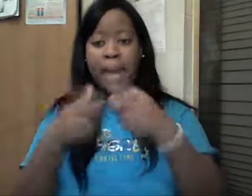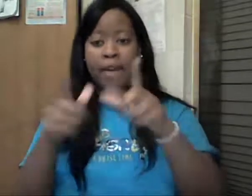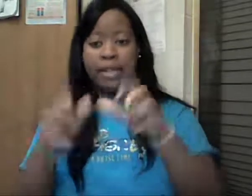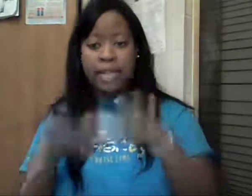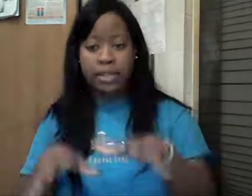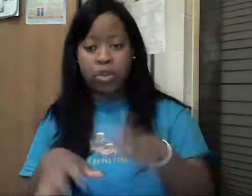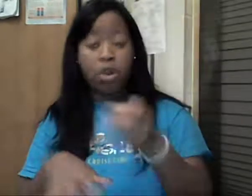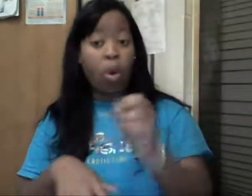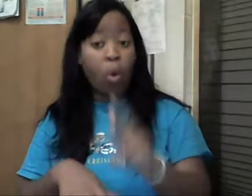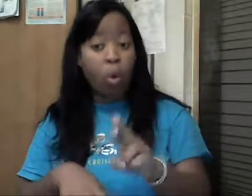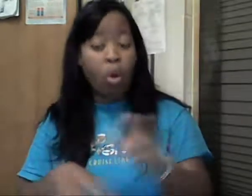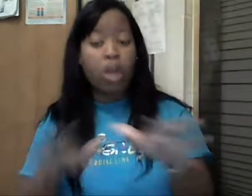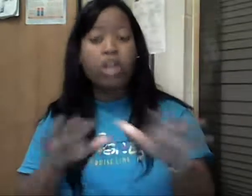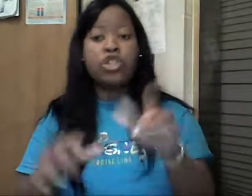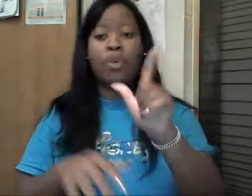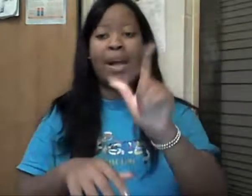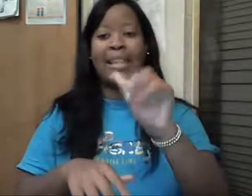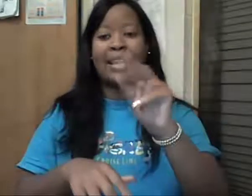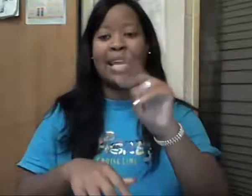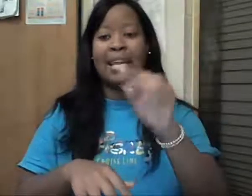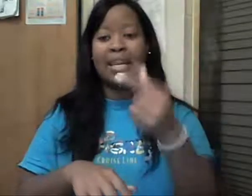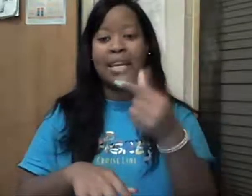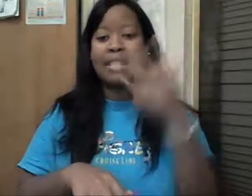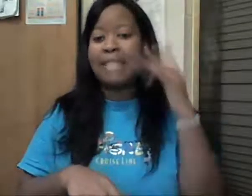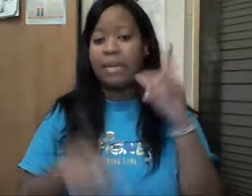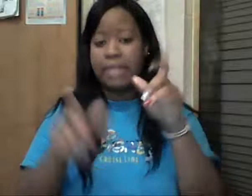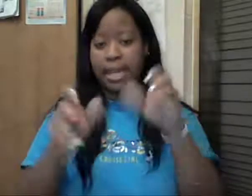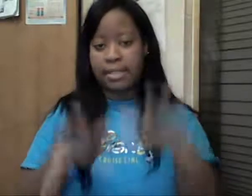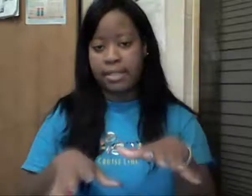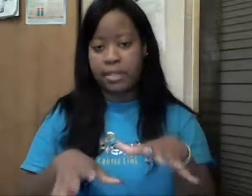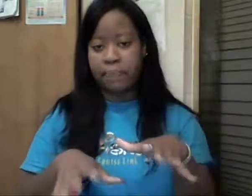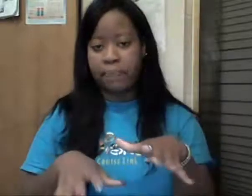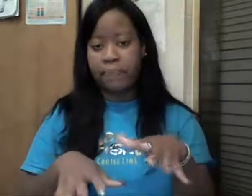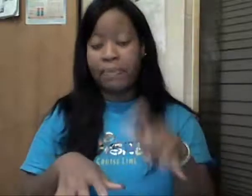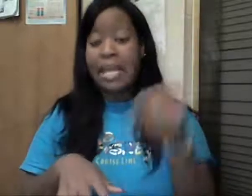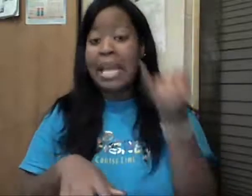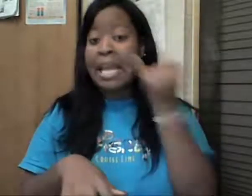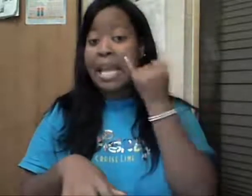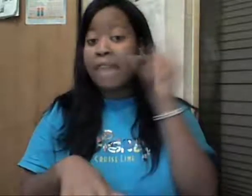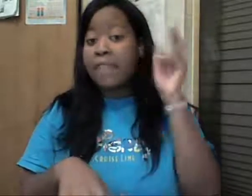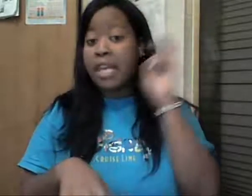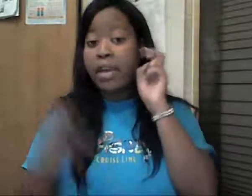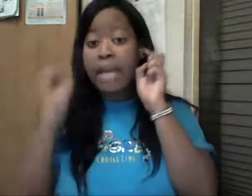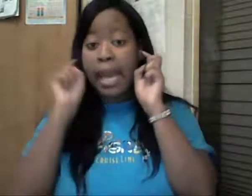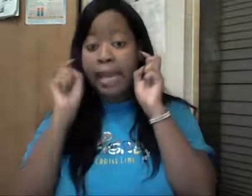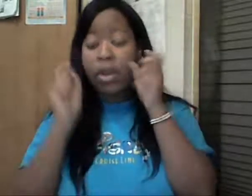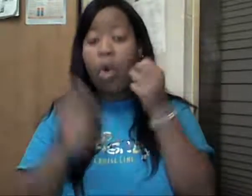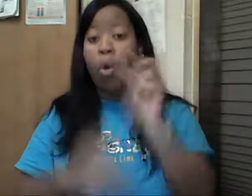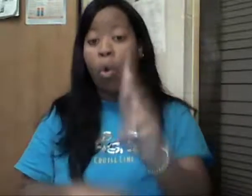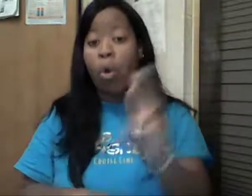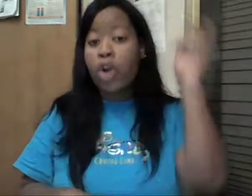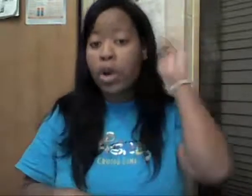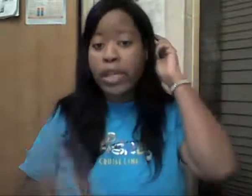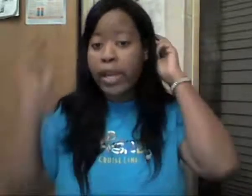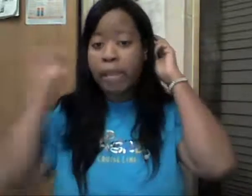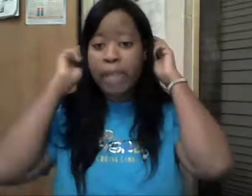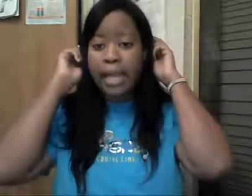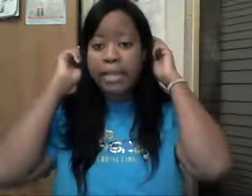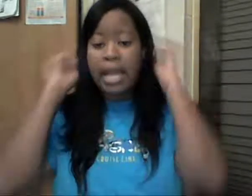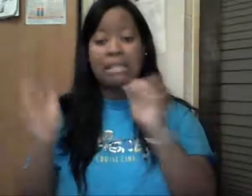battery tester or do a Ling sound test. If the hearing aid or cochlear implant is